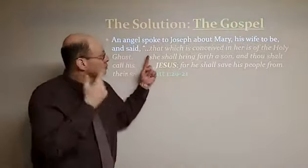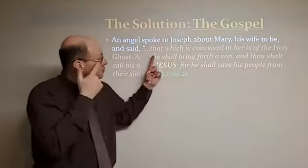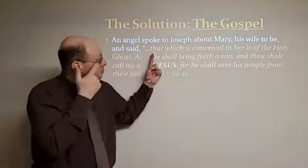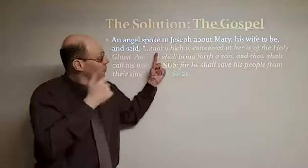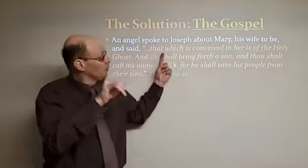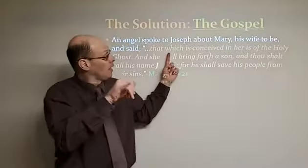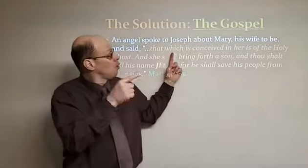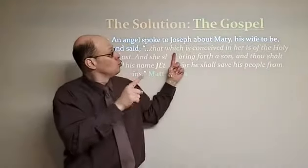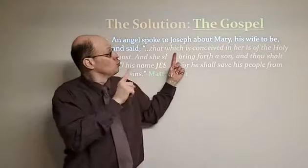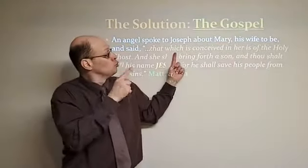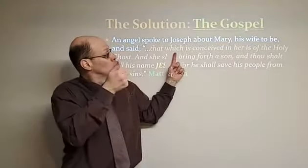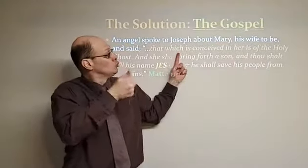and his name would be Jesus